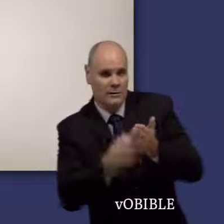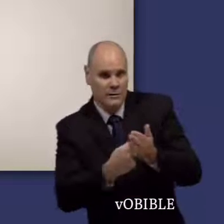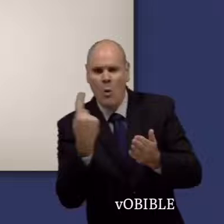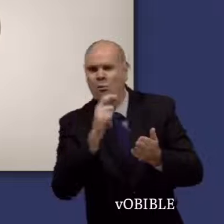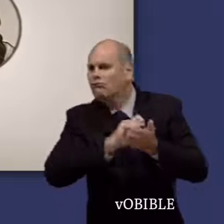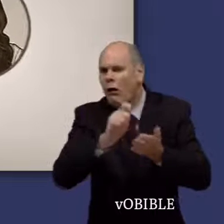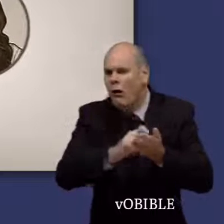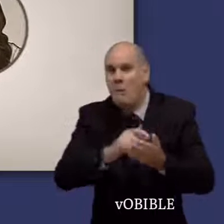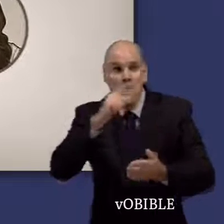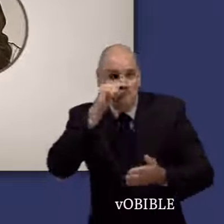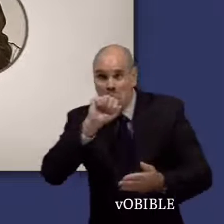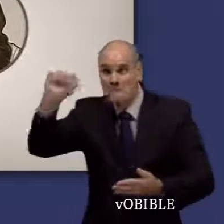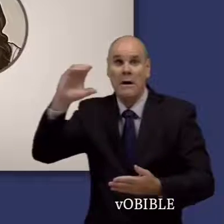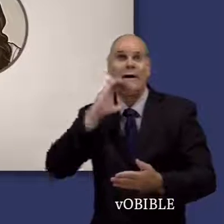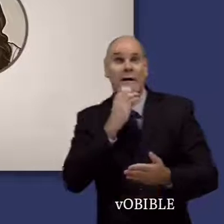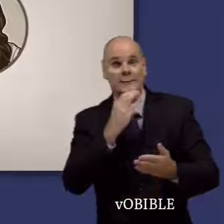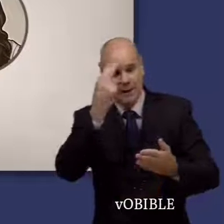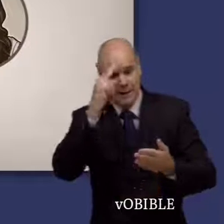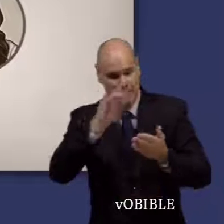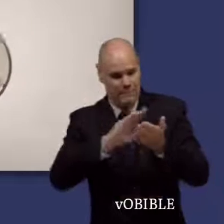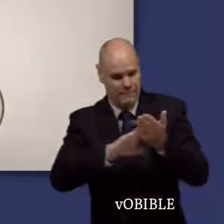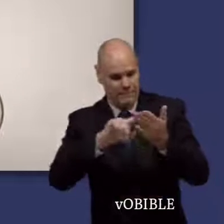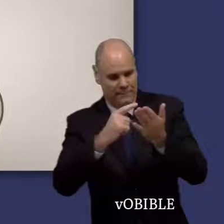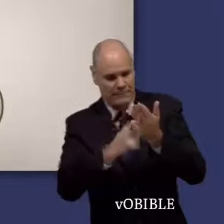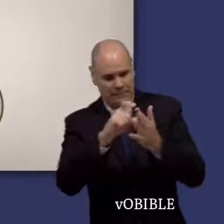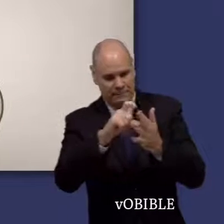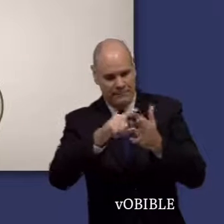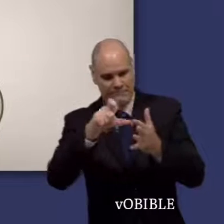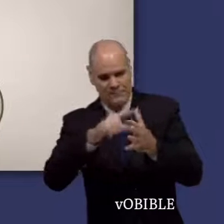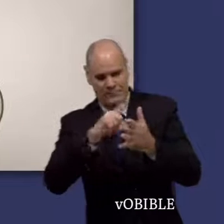account, which was most likely written by Mordecai, Esther's older cousin.